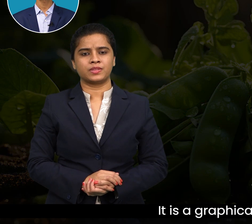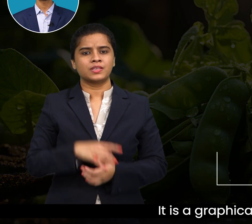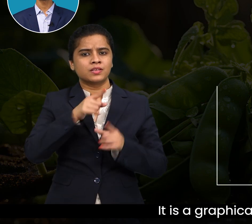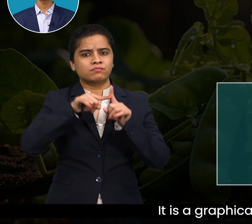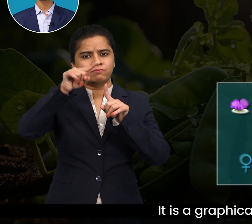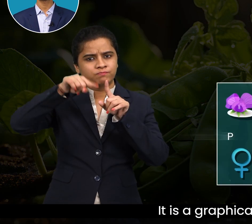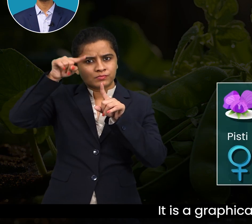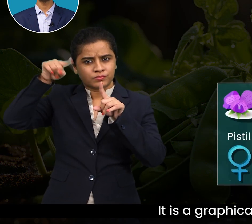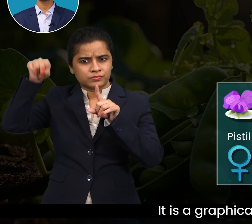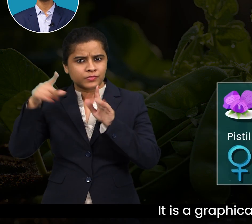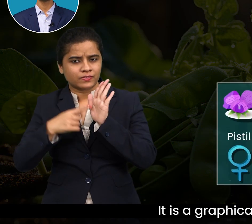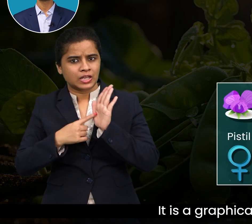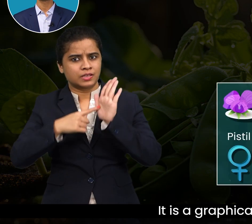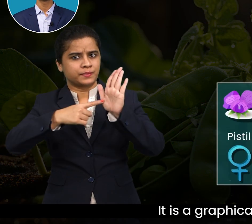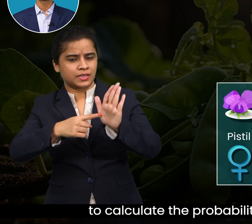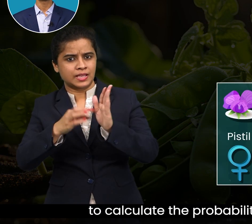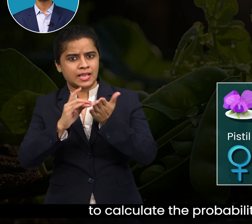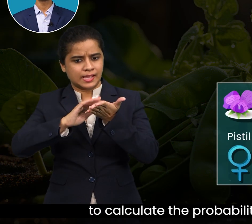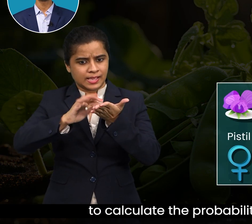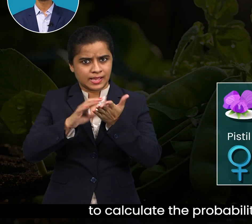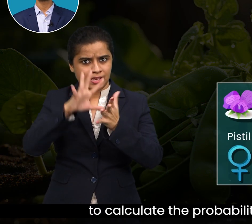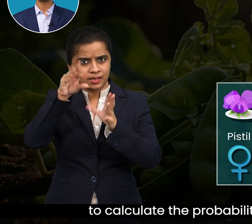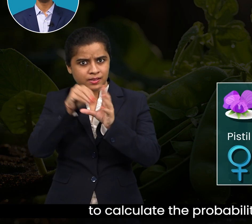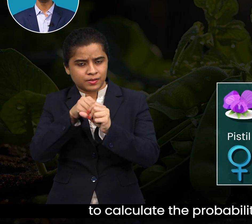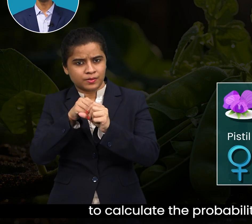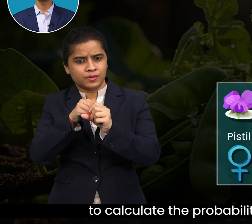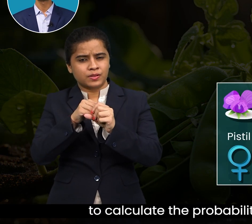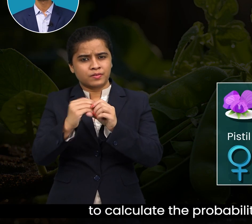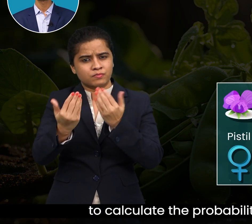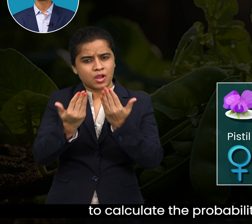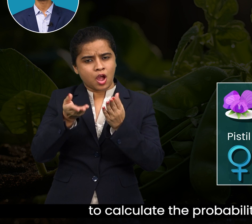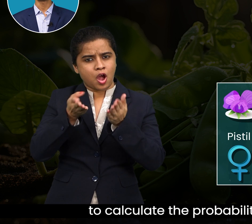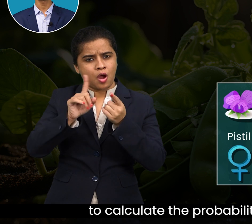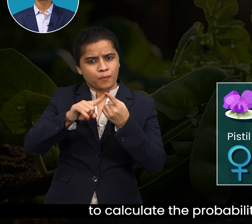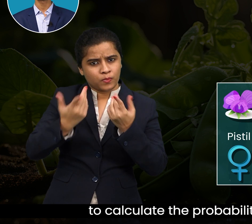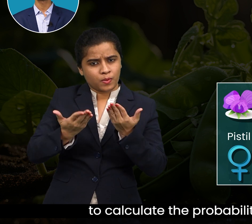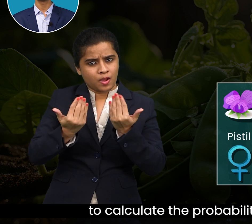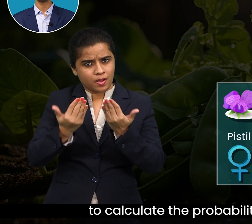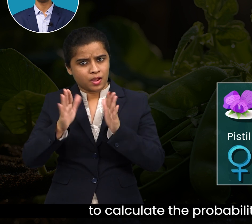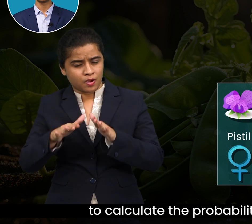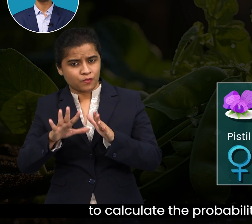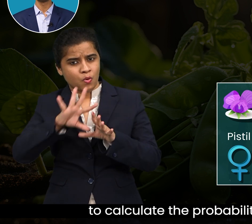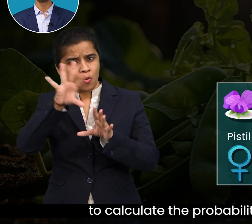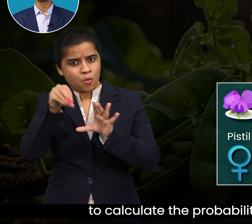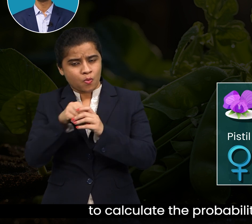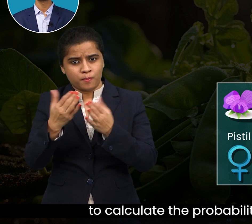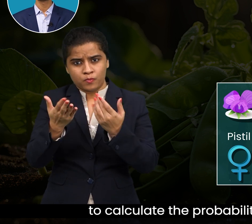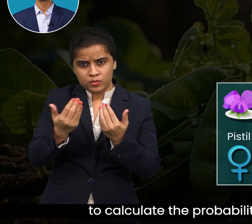It is a graphical representation to calculate the probability of all possible